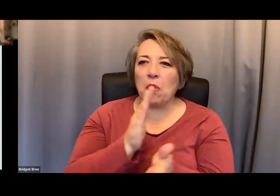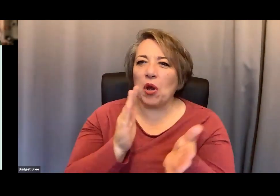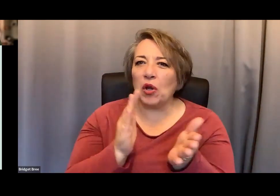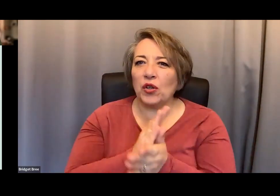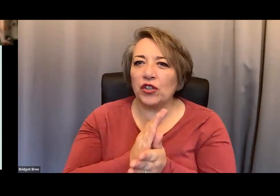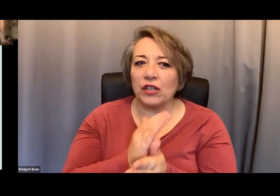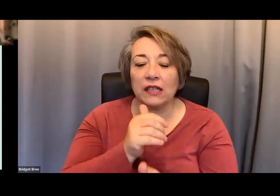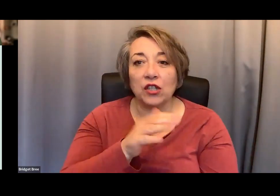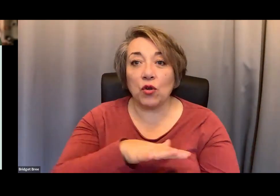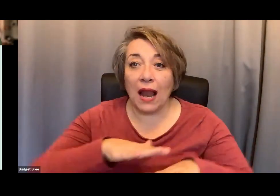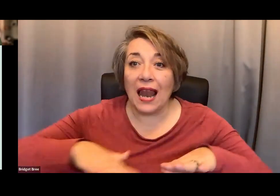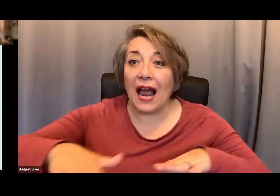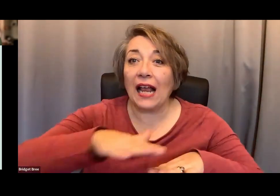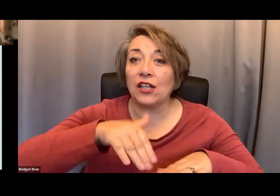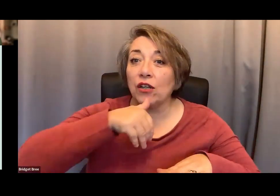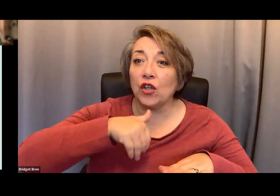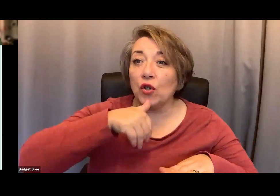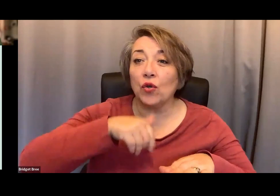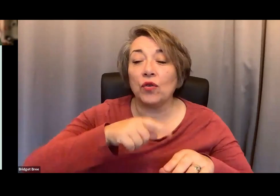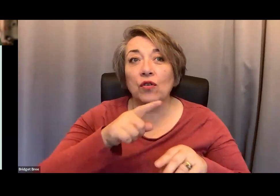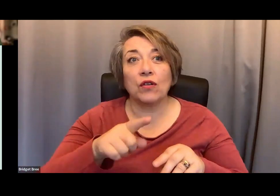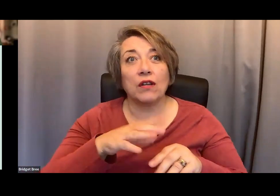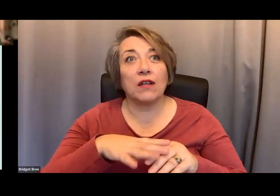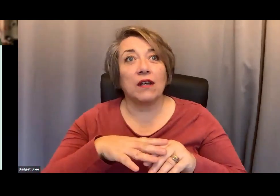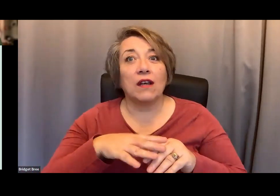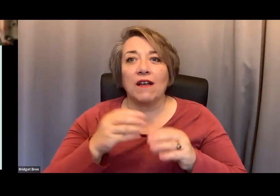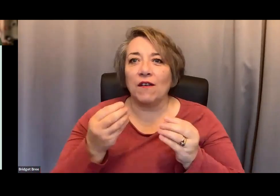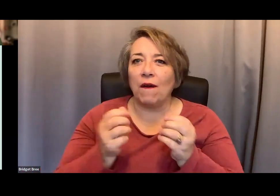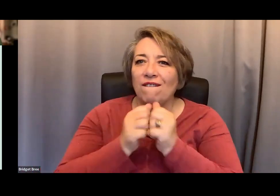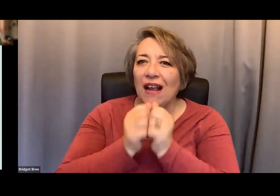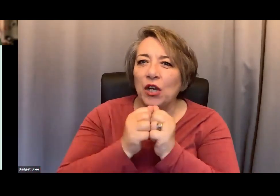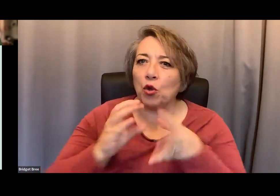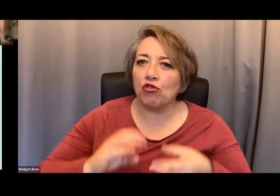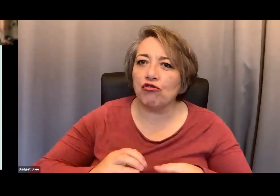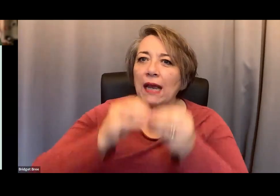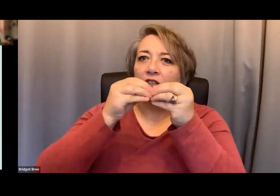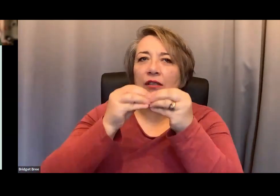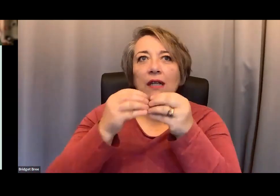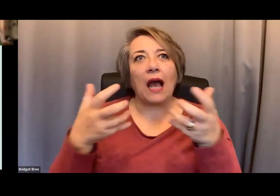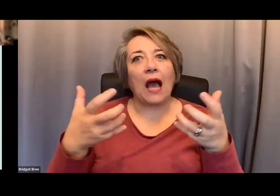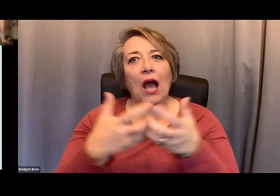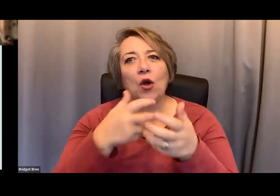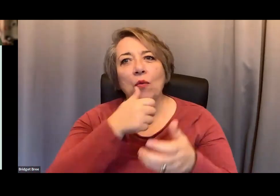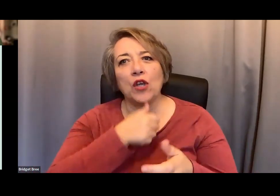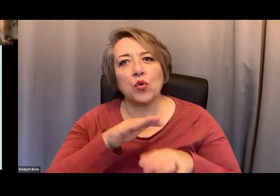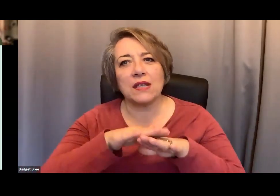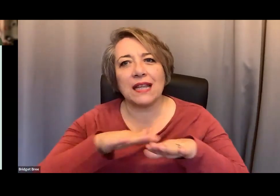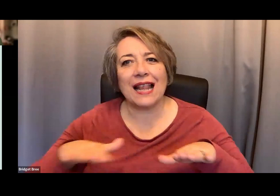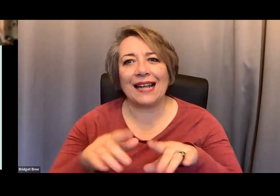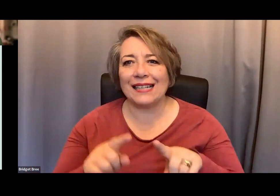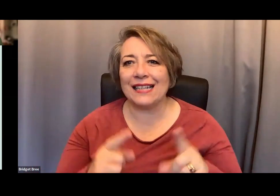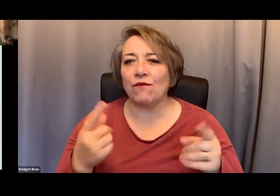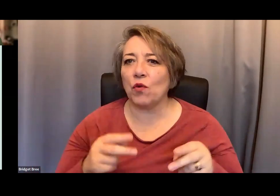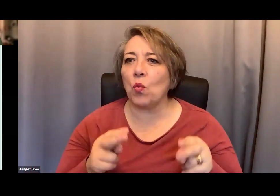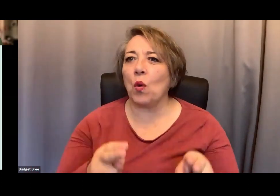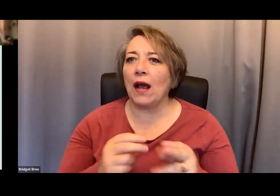for new models of value creation and what it means to recommon the land and what that would look like, whilst also creating space for different vantage points,